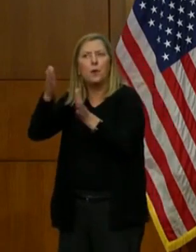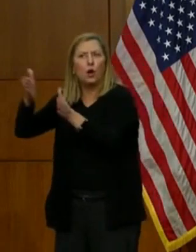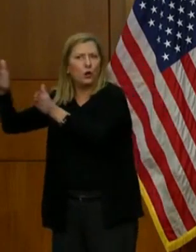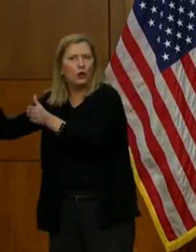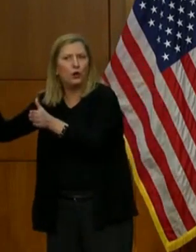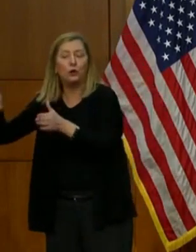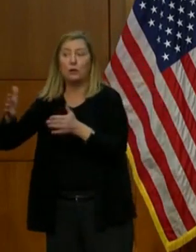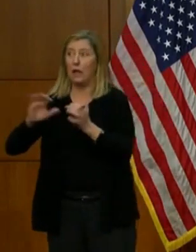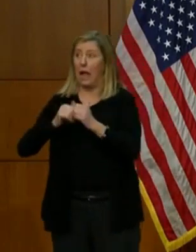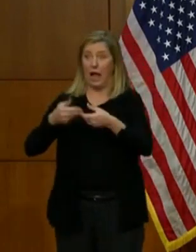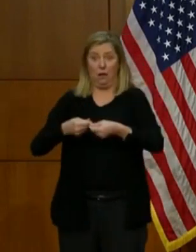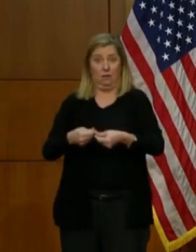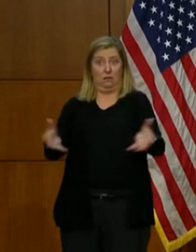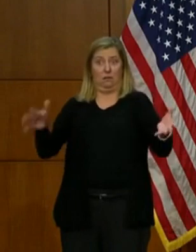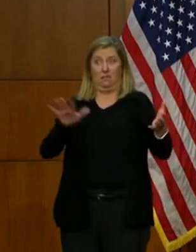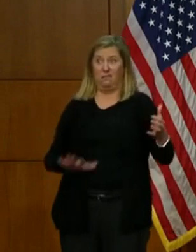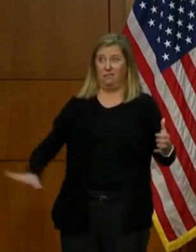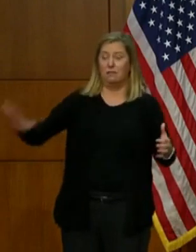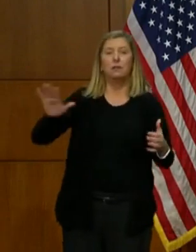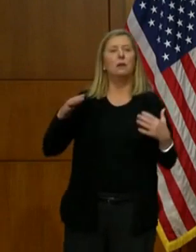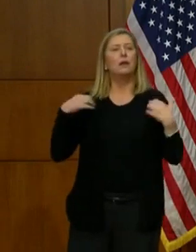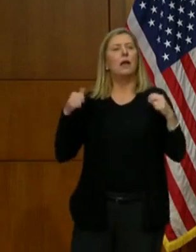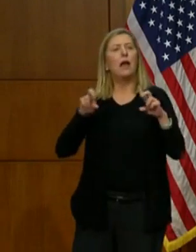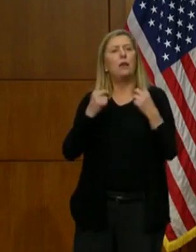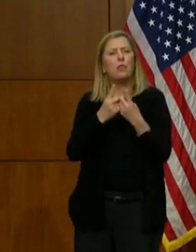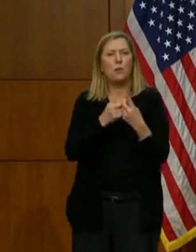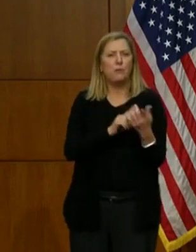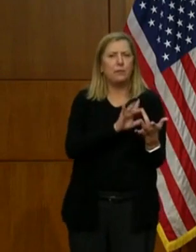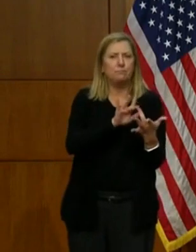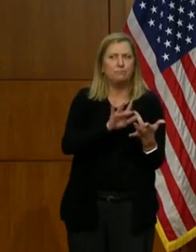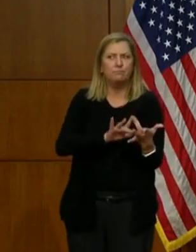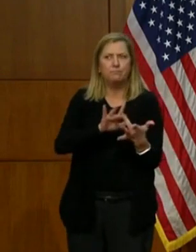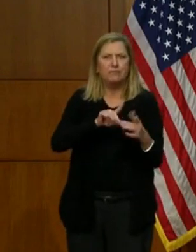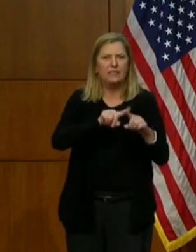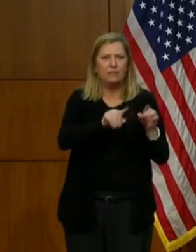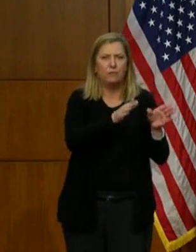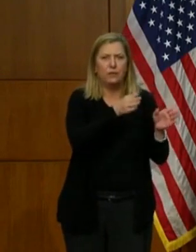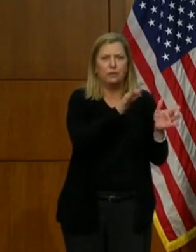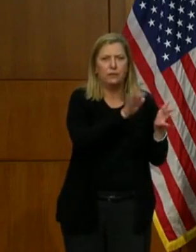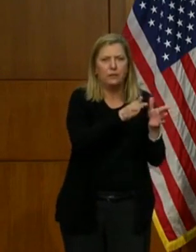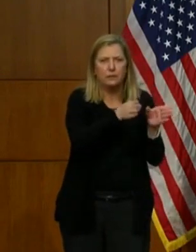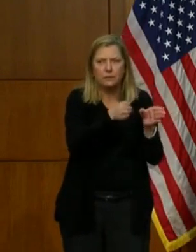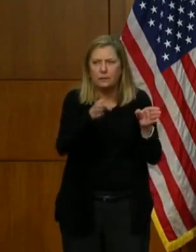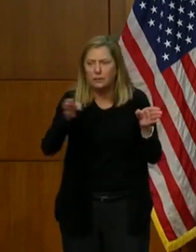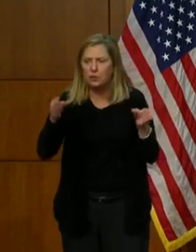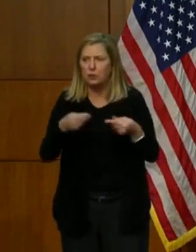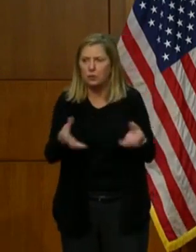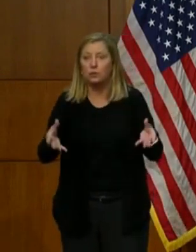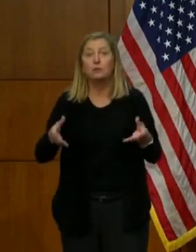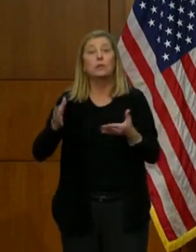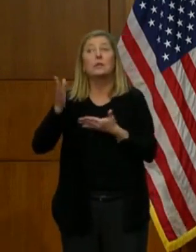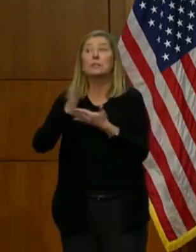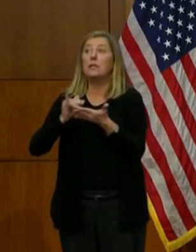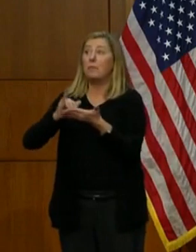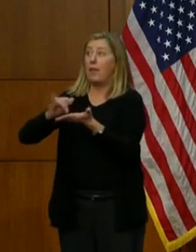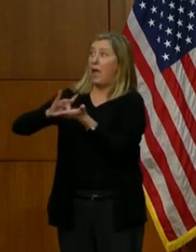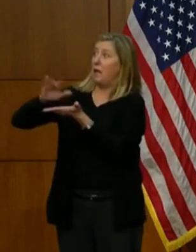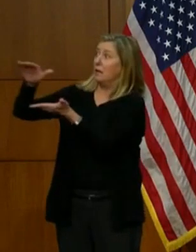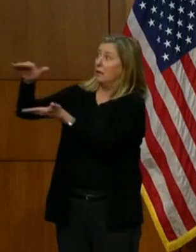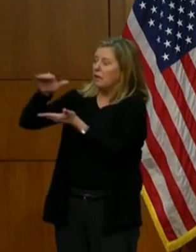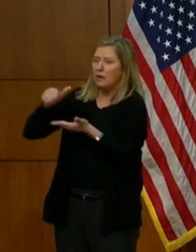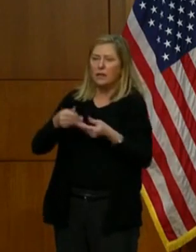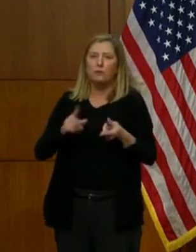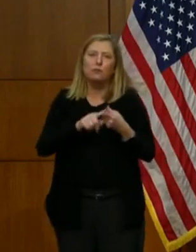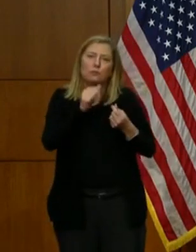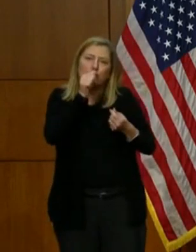communities, health departments are using a bunch of different channels to get vaccine out, right? So some of the vaccine is going to private providers